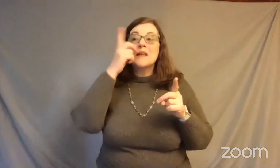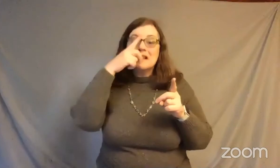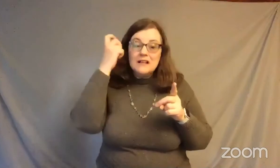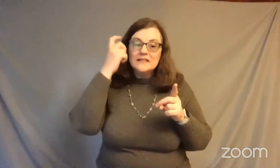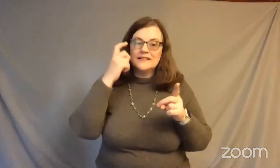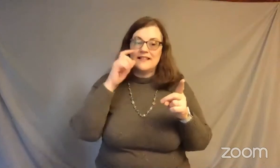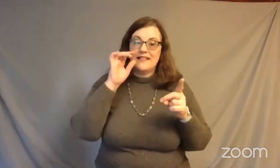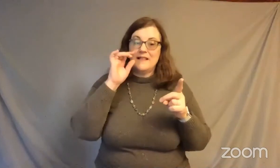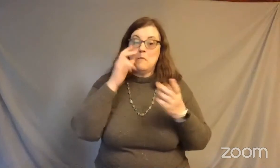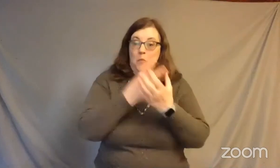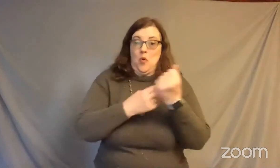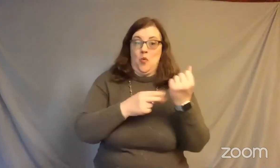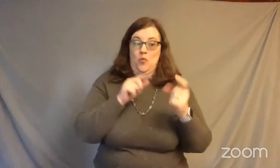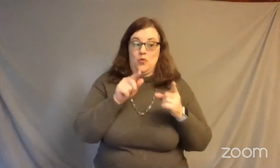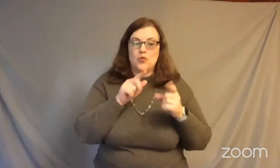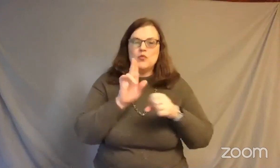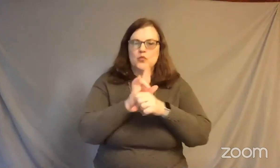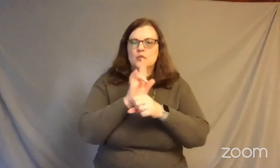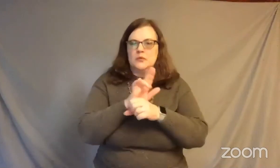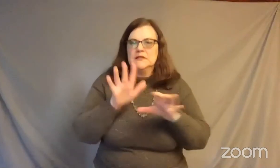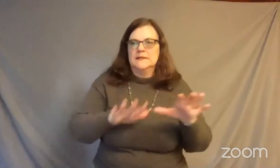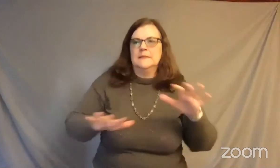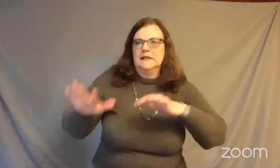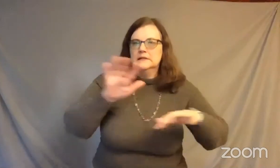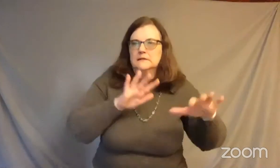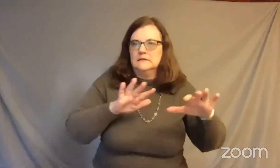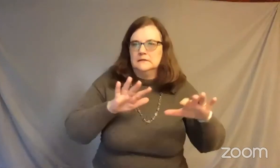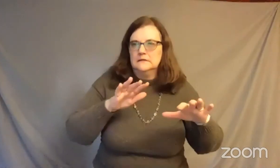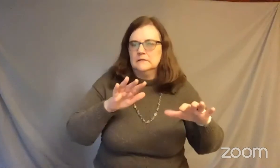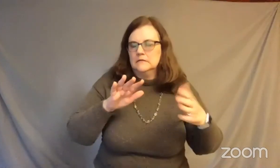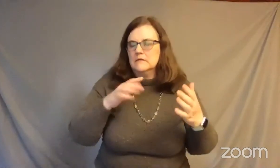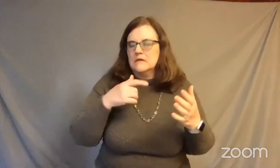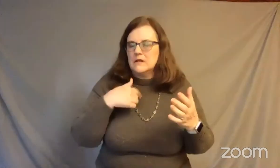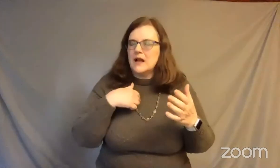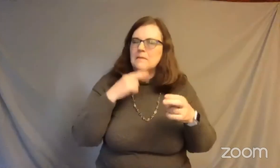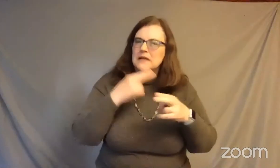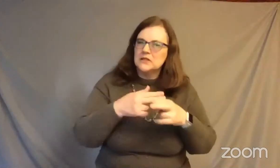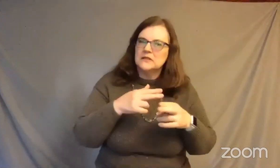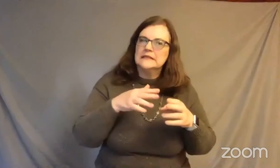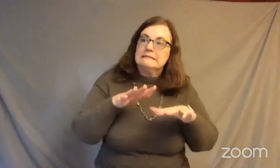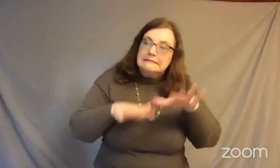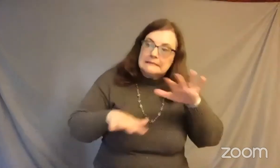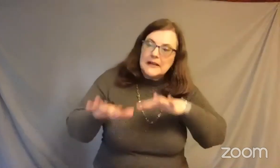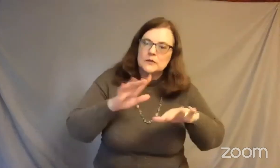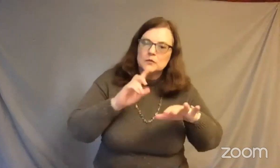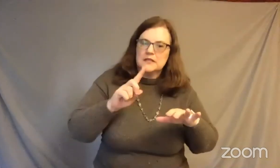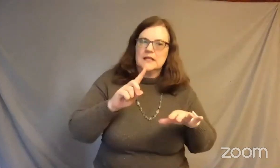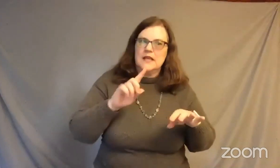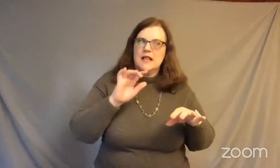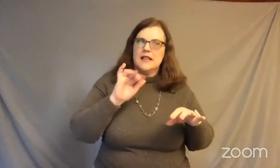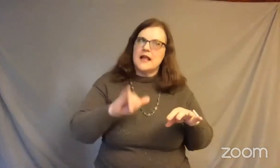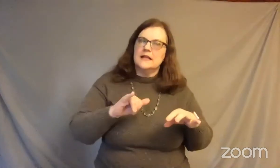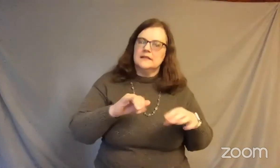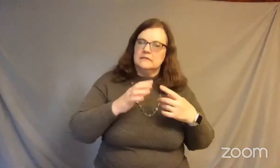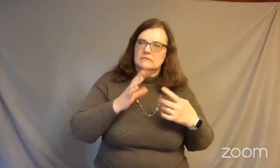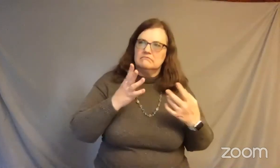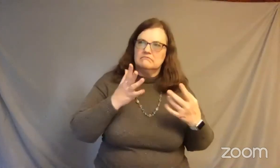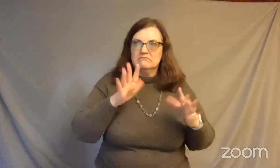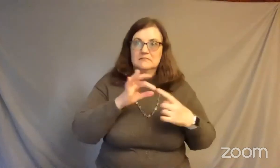pointing as well as verb agreement, because both require the use of space in sign languages. And